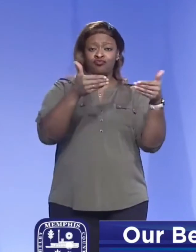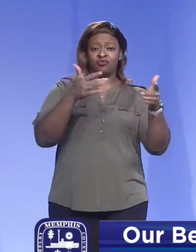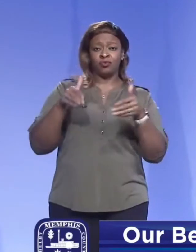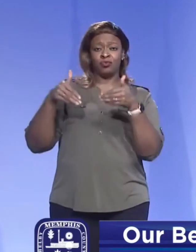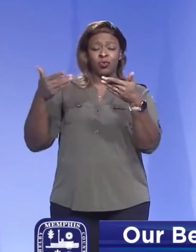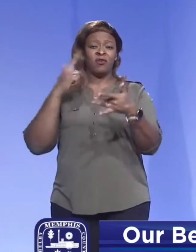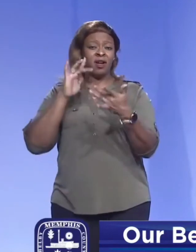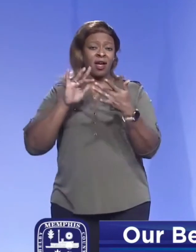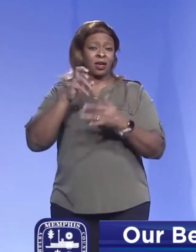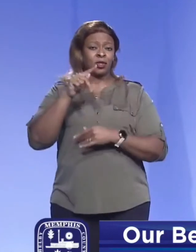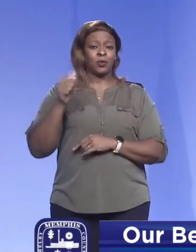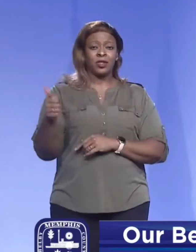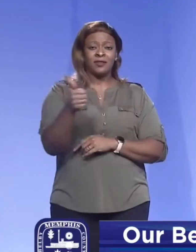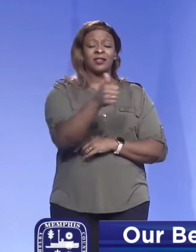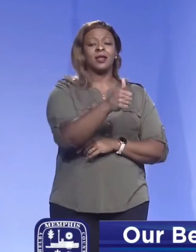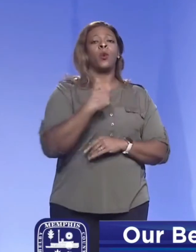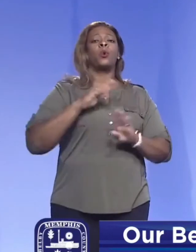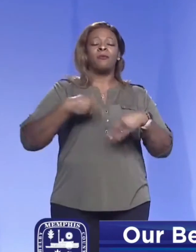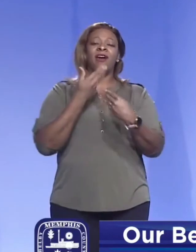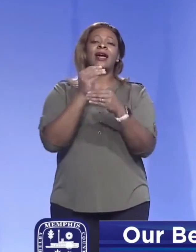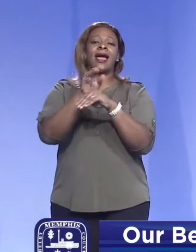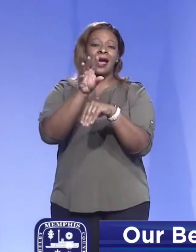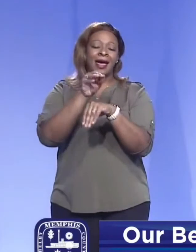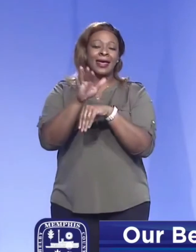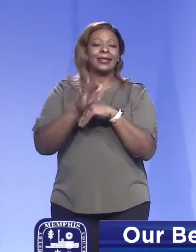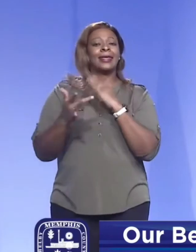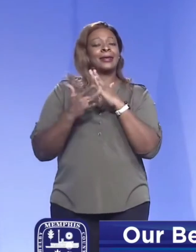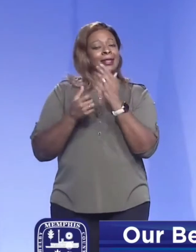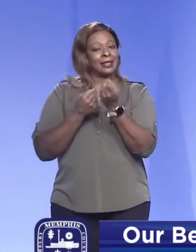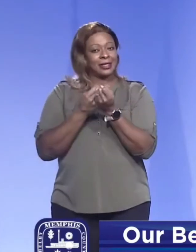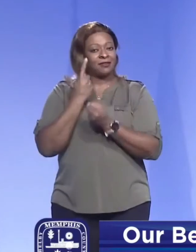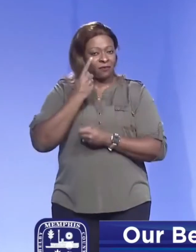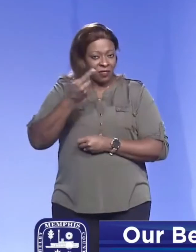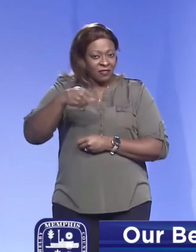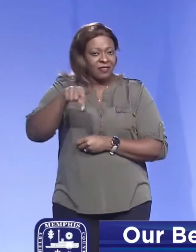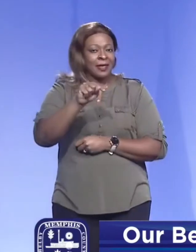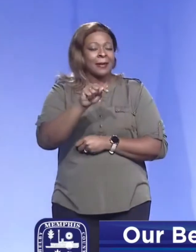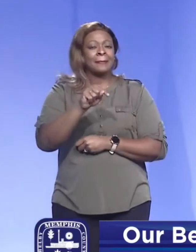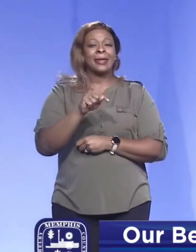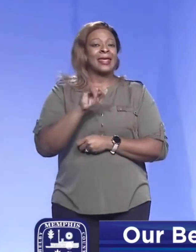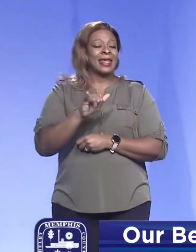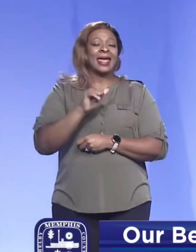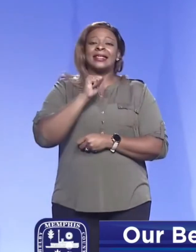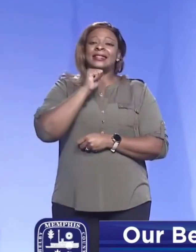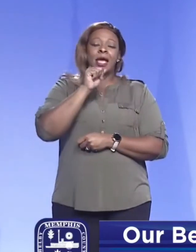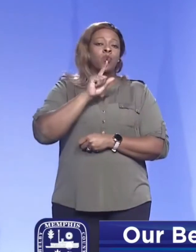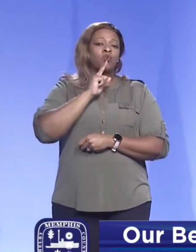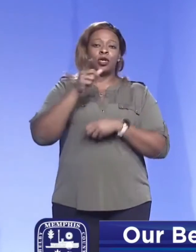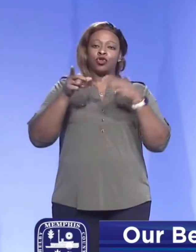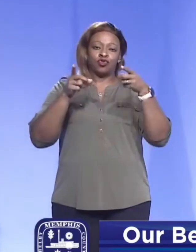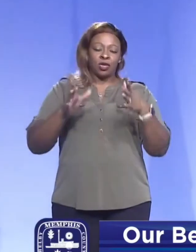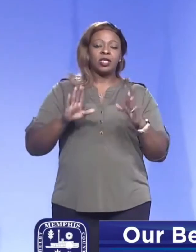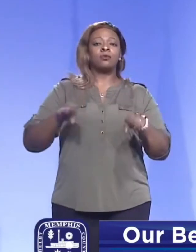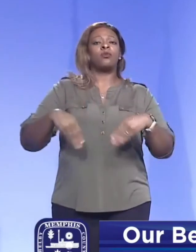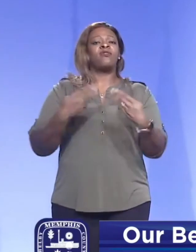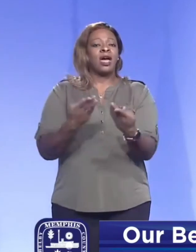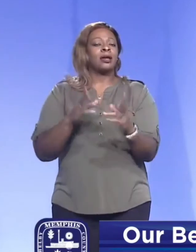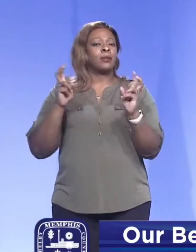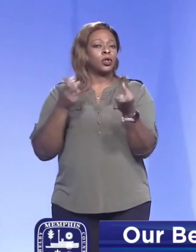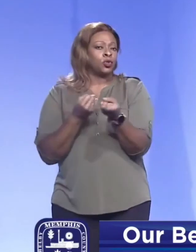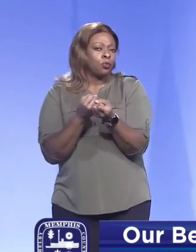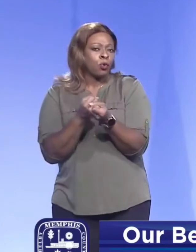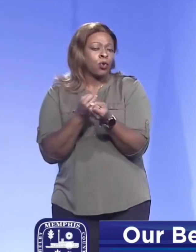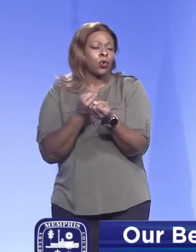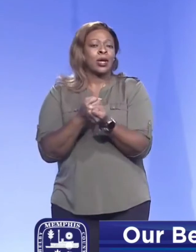contact sports, we will provide guidance and technical assistance, which is not quite a directive. So it is providing support